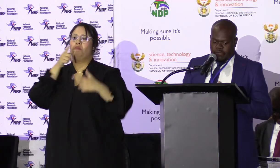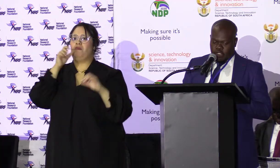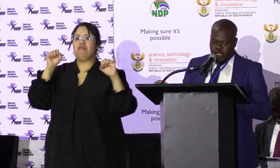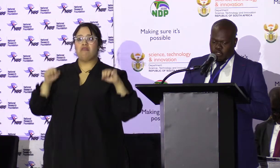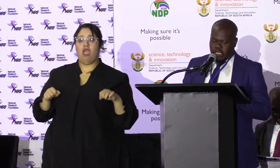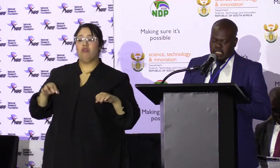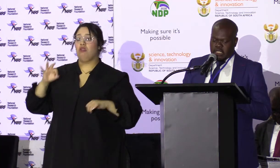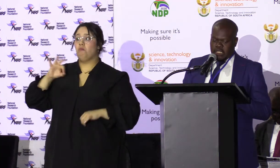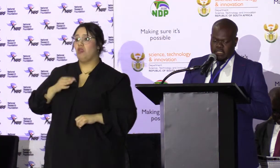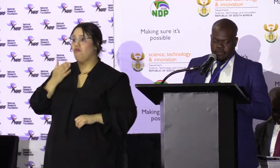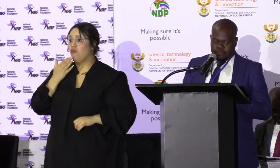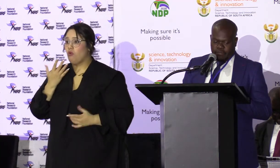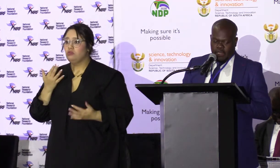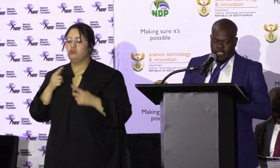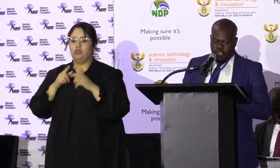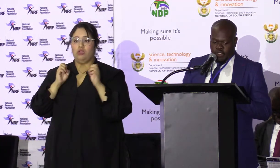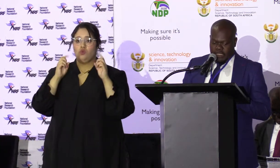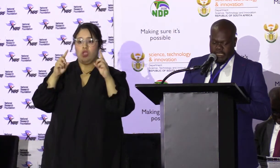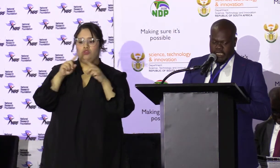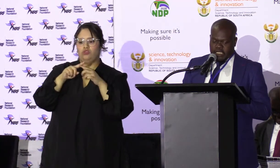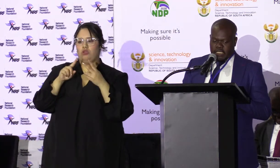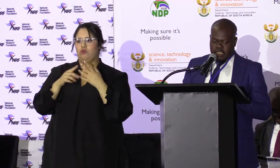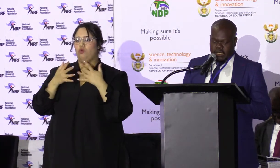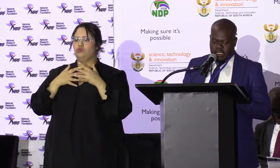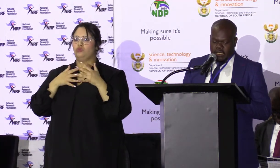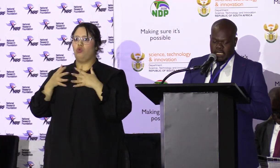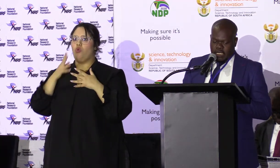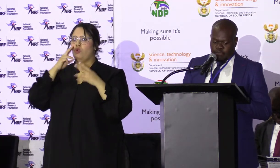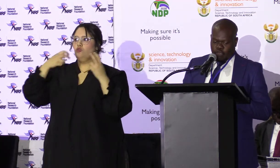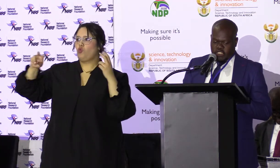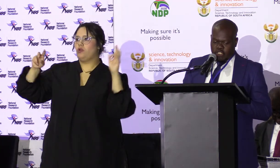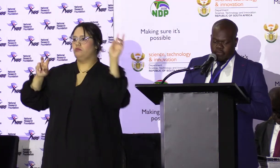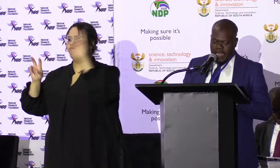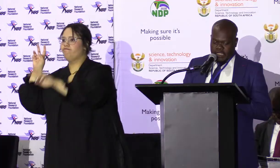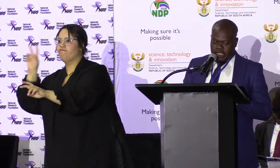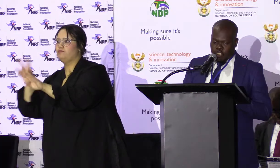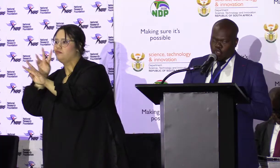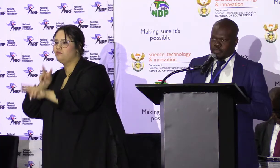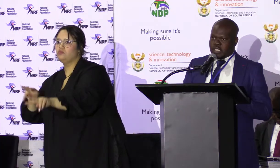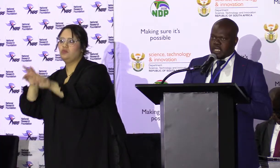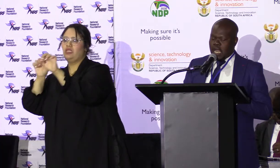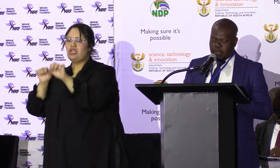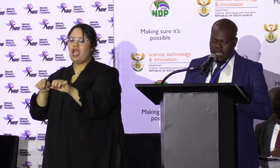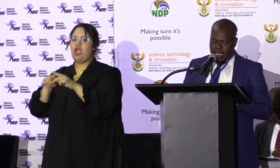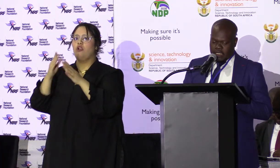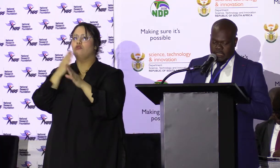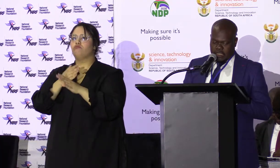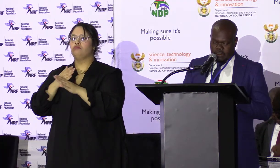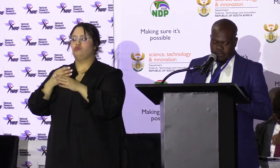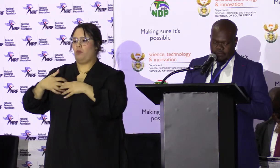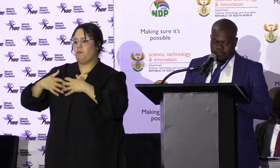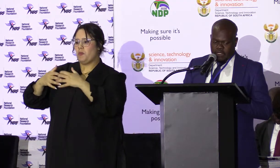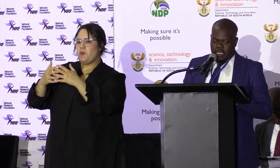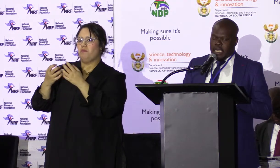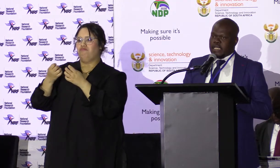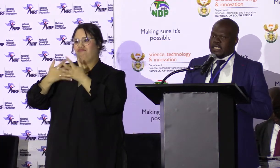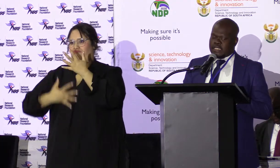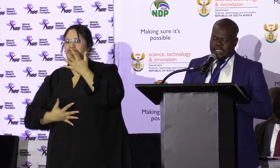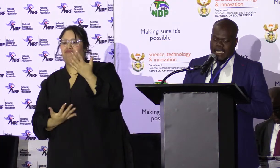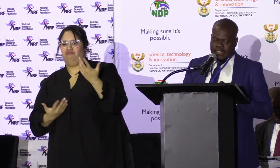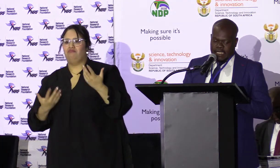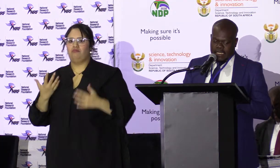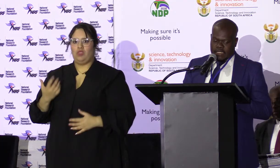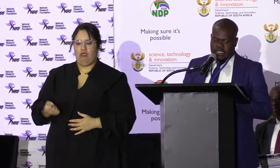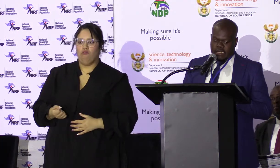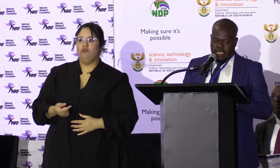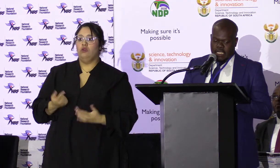includes the benefits of education, tourist attractions, provision of high-skilled jobs, among others. And